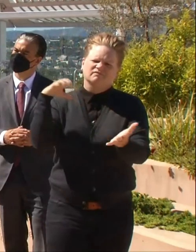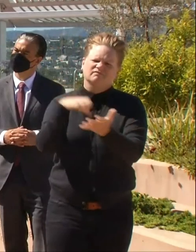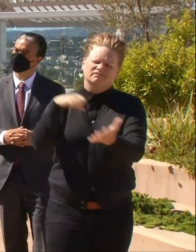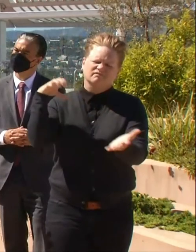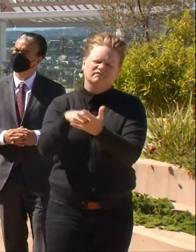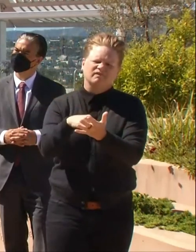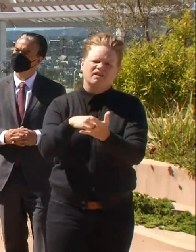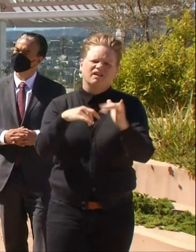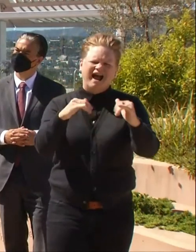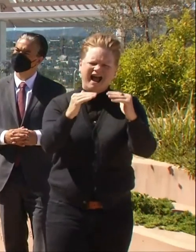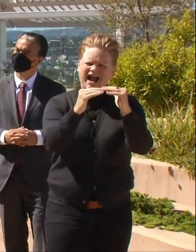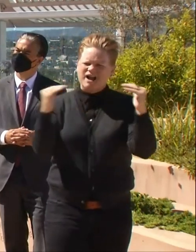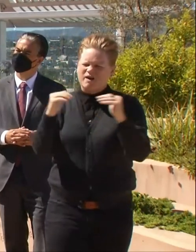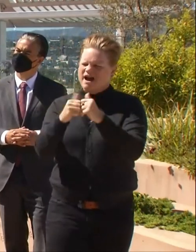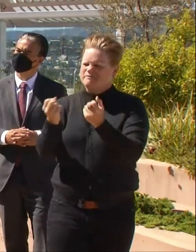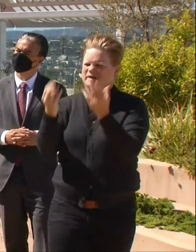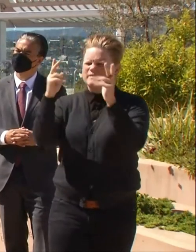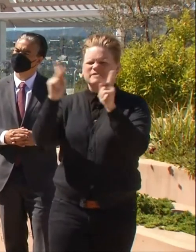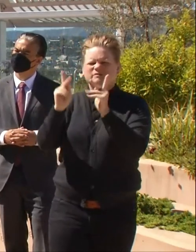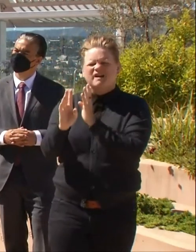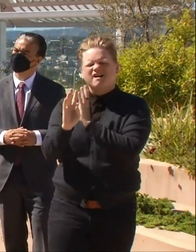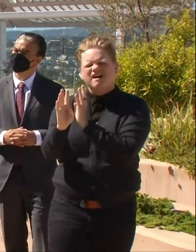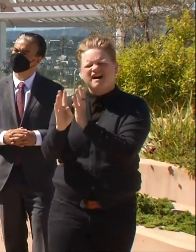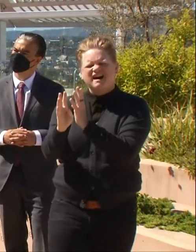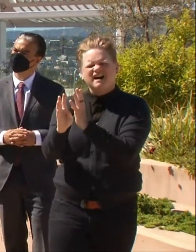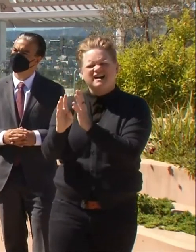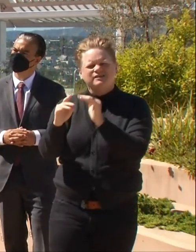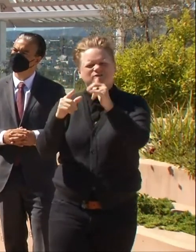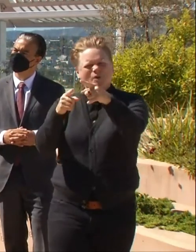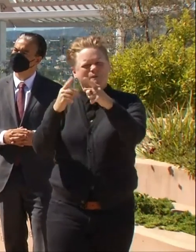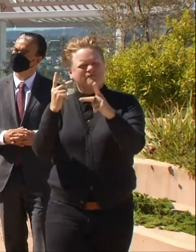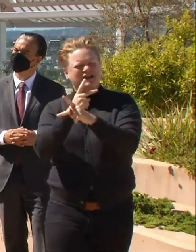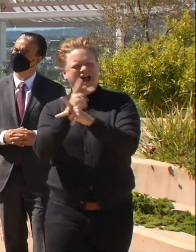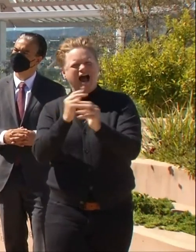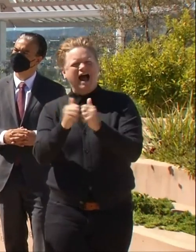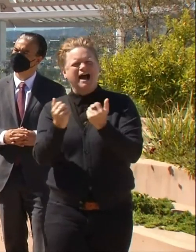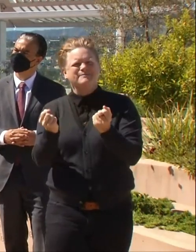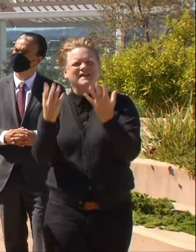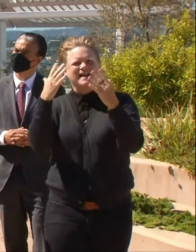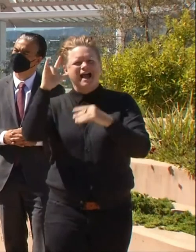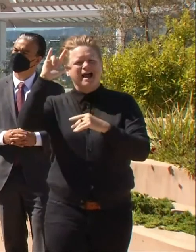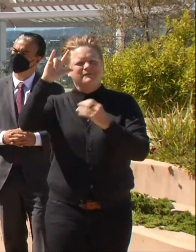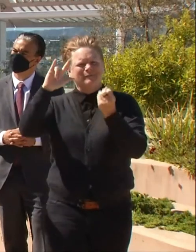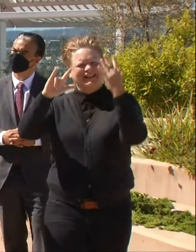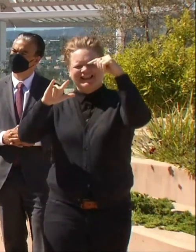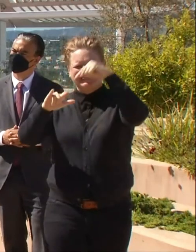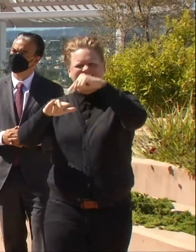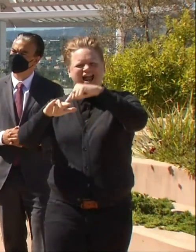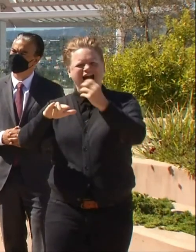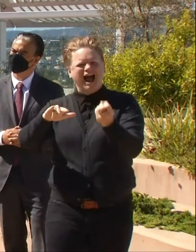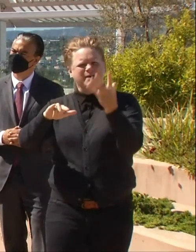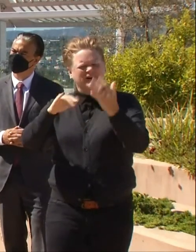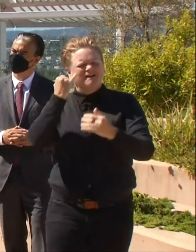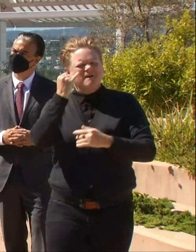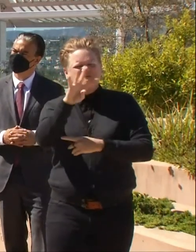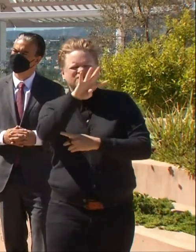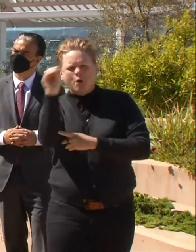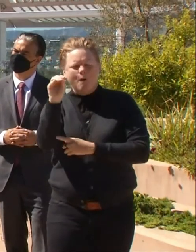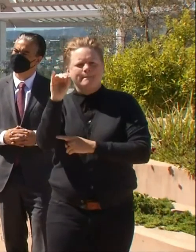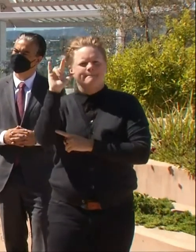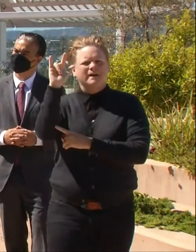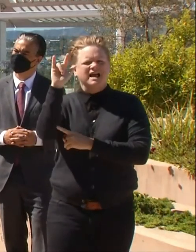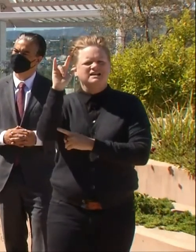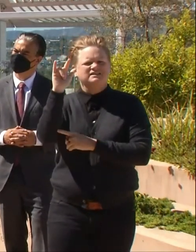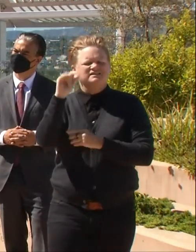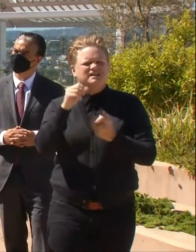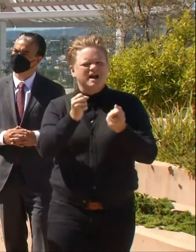United States and try to figure out what's going on. We do not have this urgency when it comes to gun violence in the United States. We all